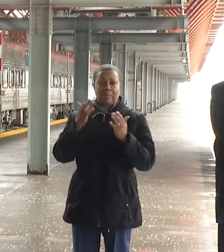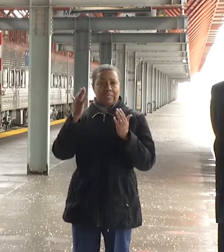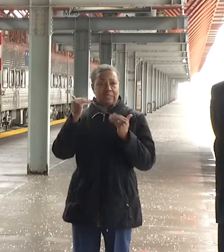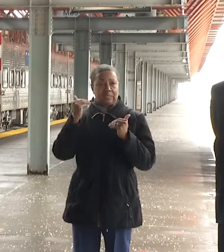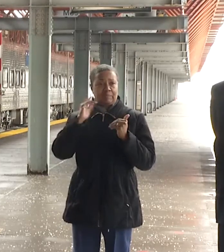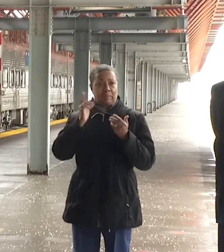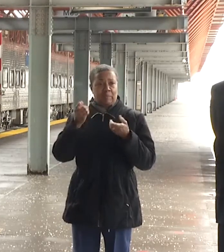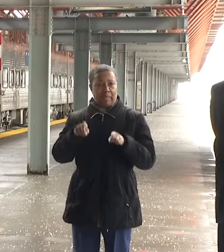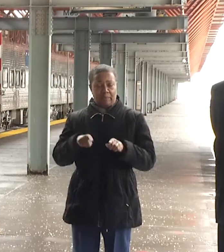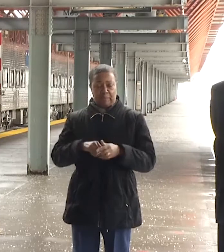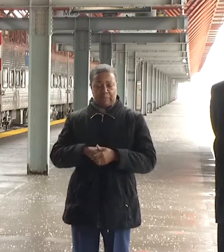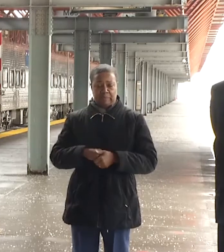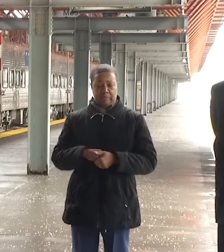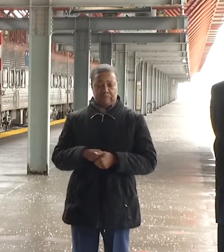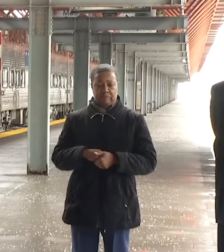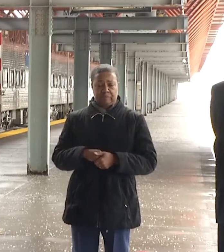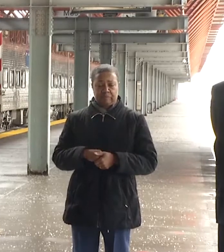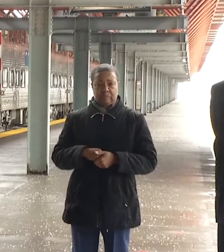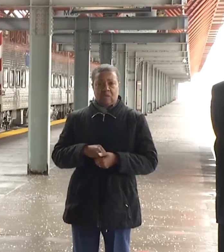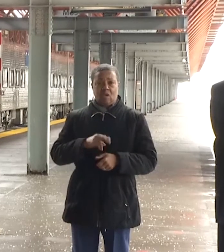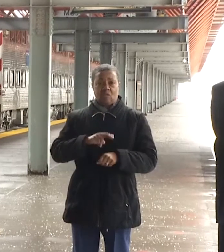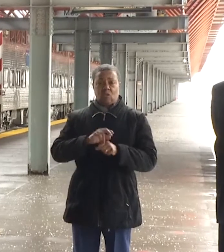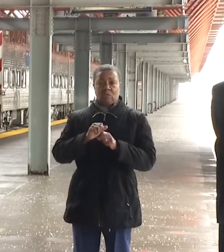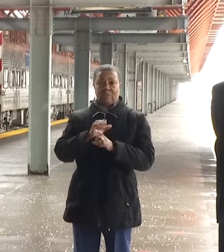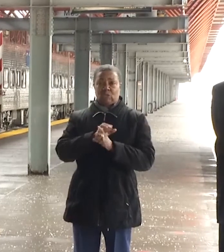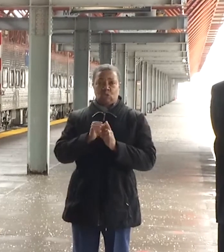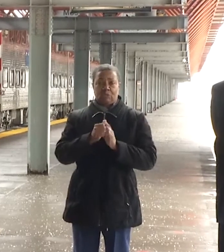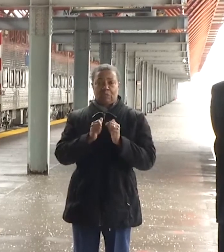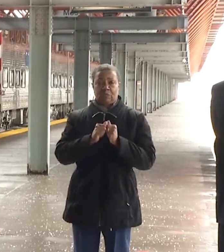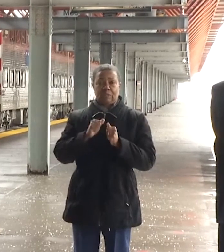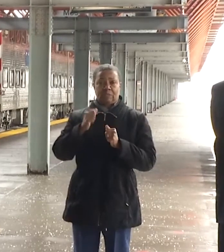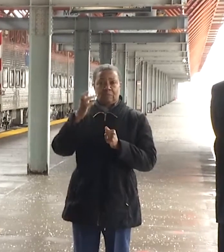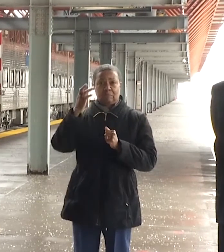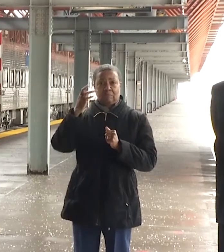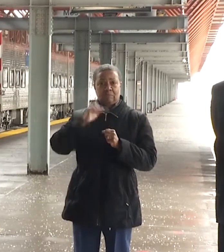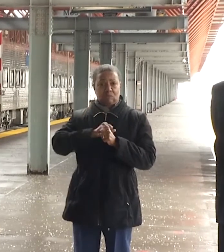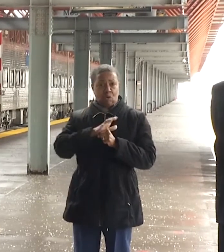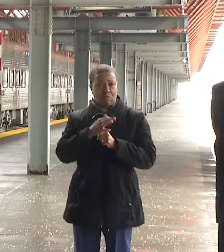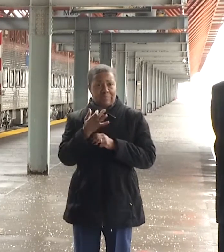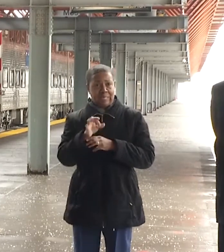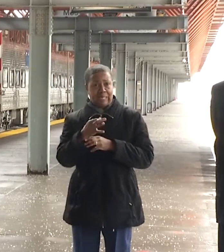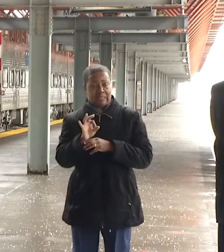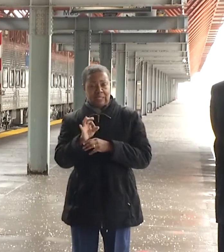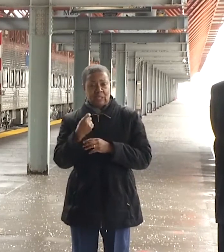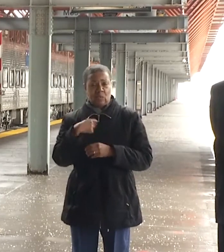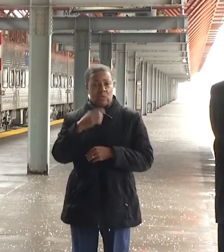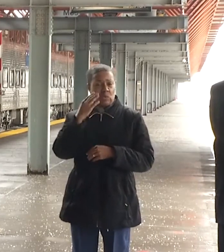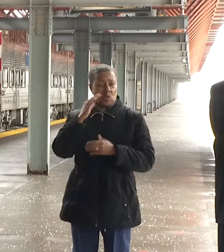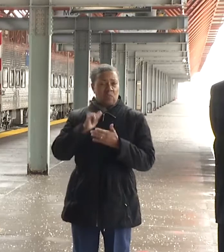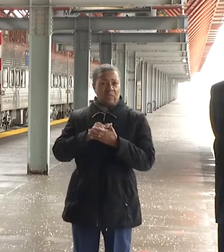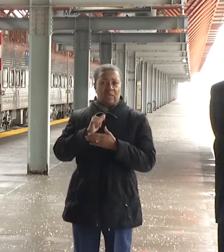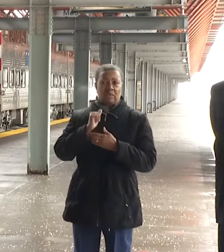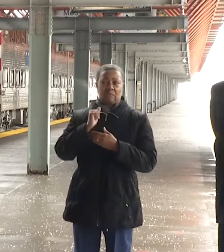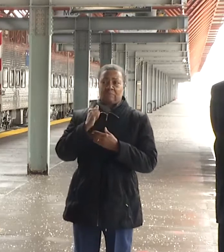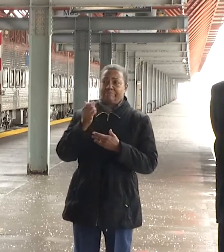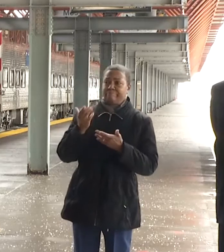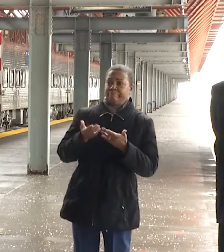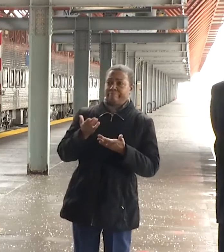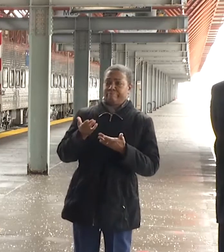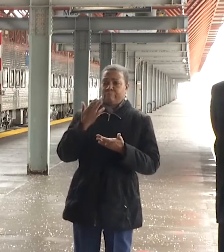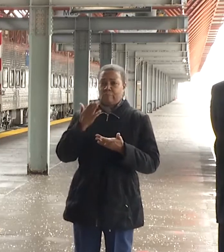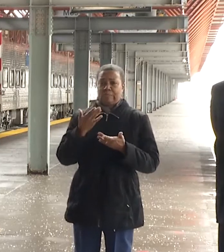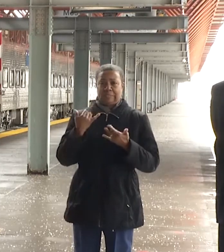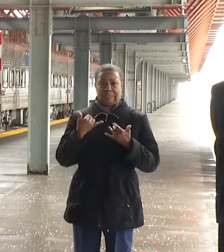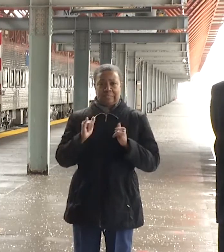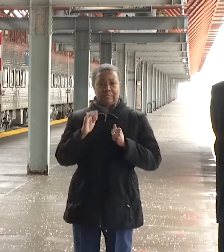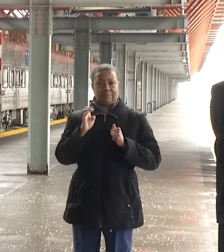anticipate. Of course, with the circumstances with COVID, we know that there's going to